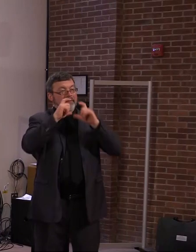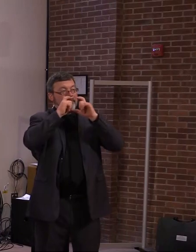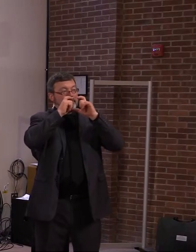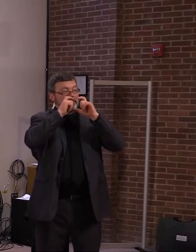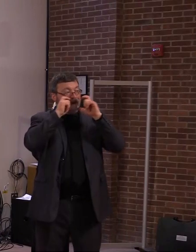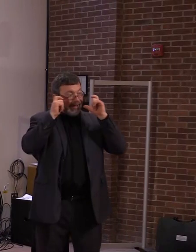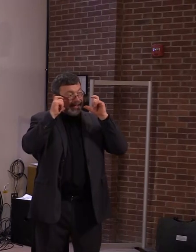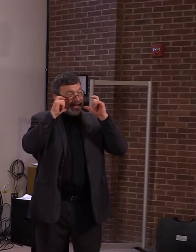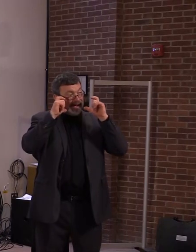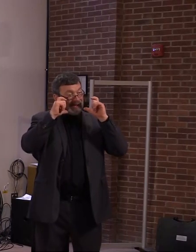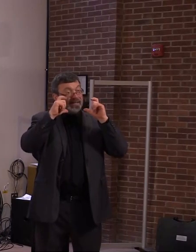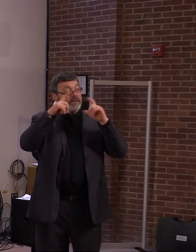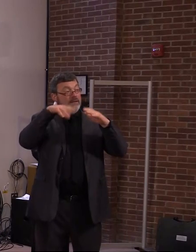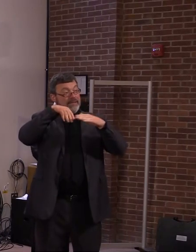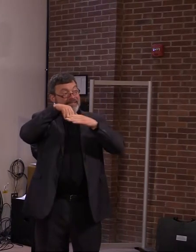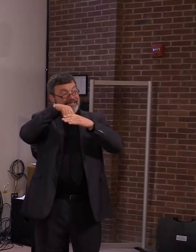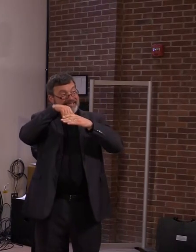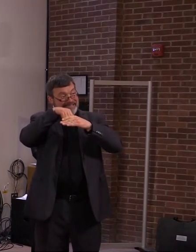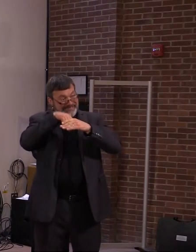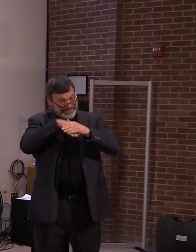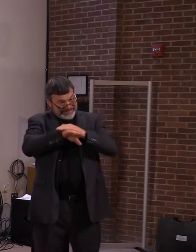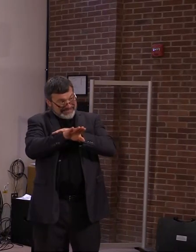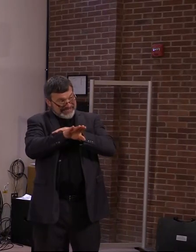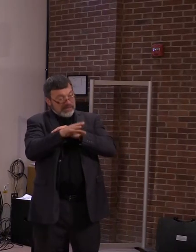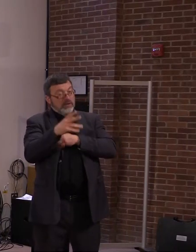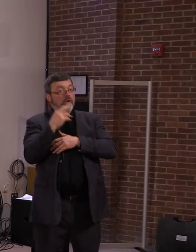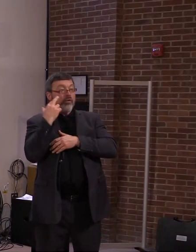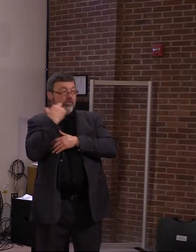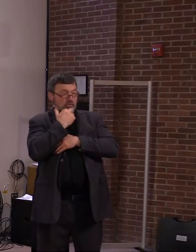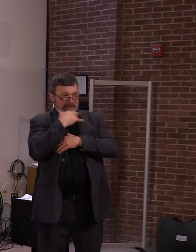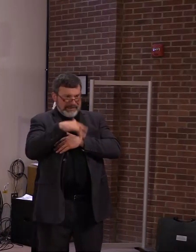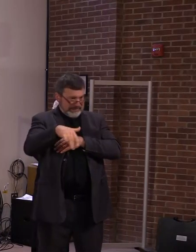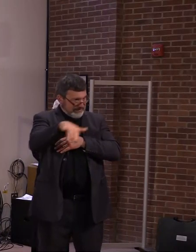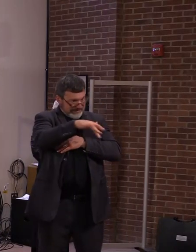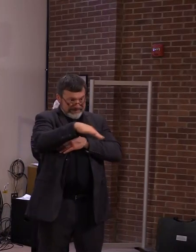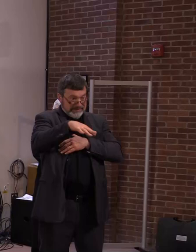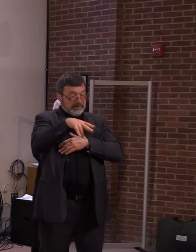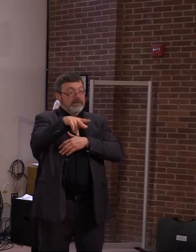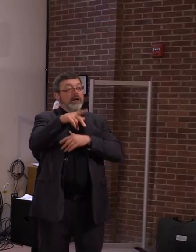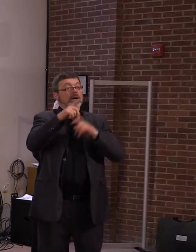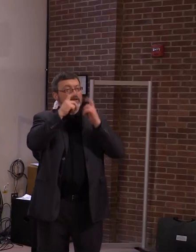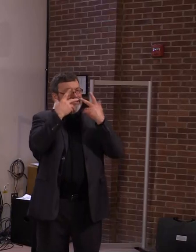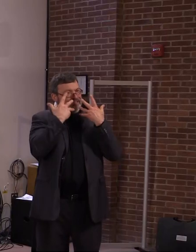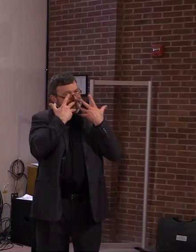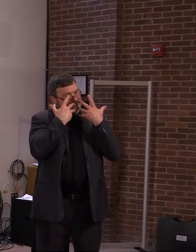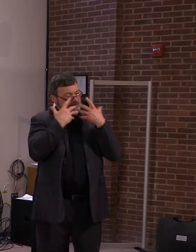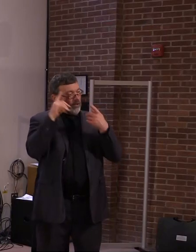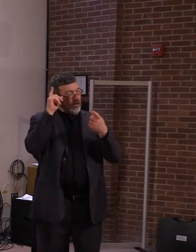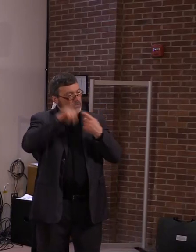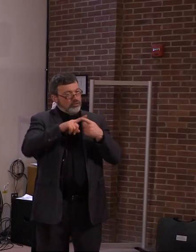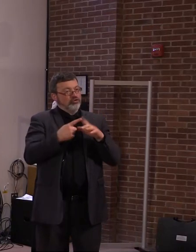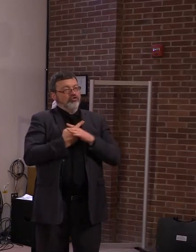masking at all times, except when you're actually being served your food.